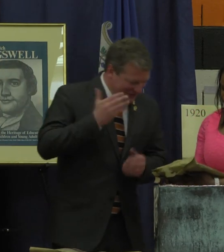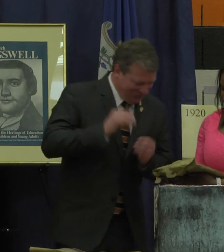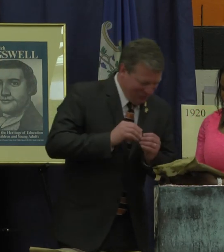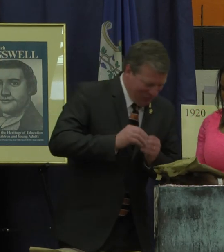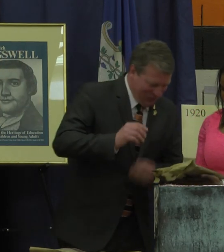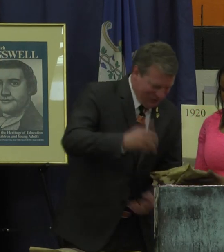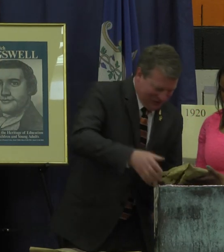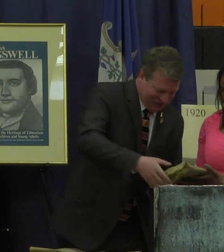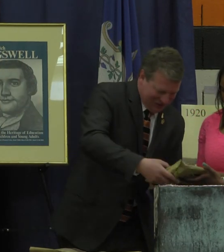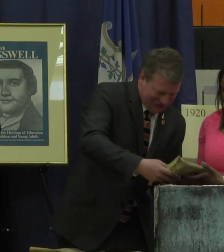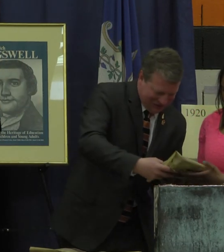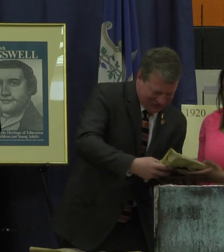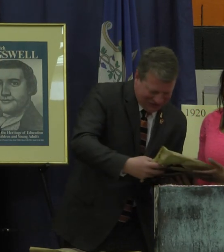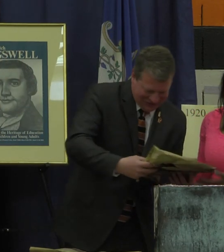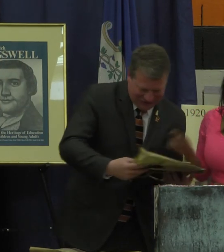More plans for the building.